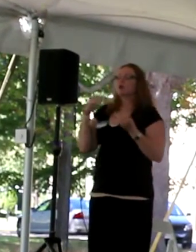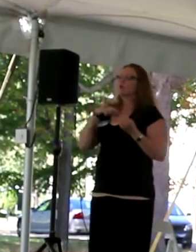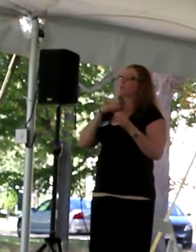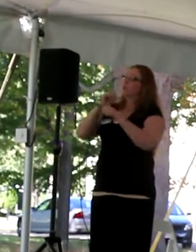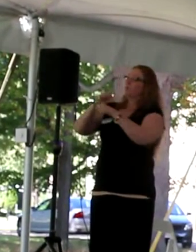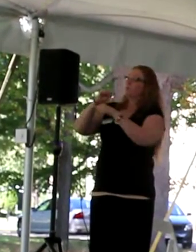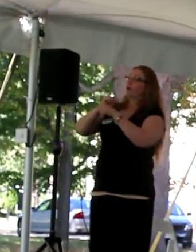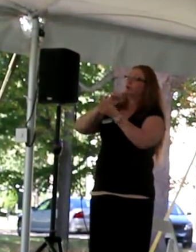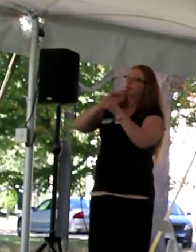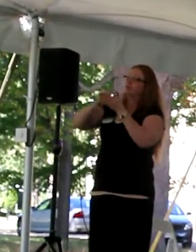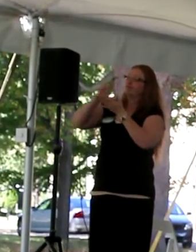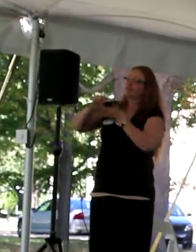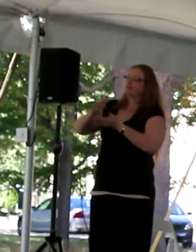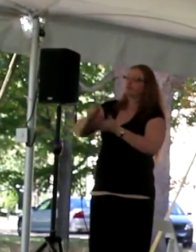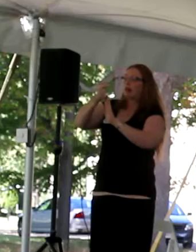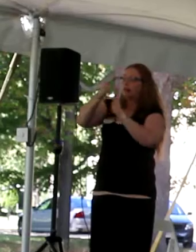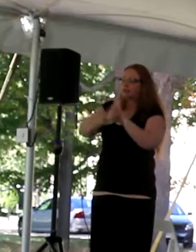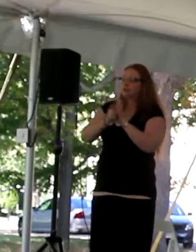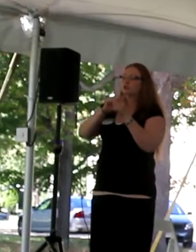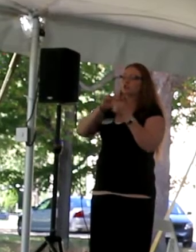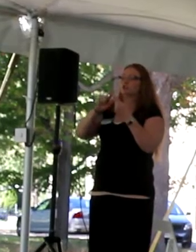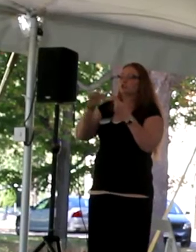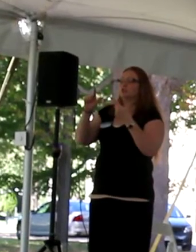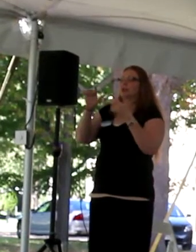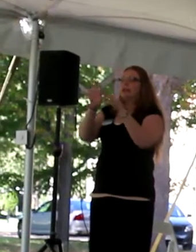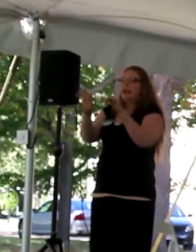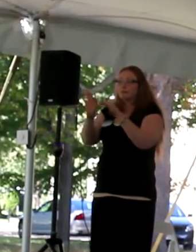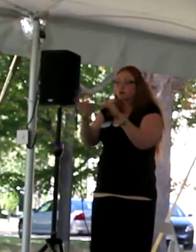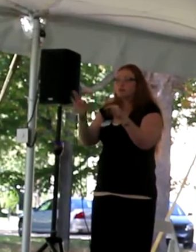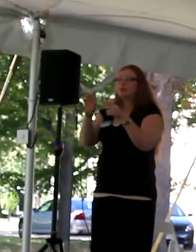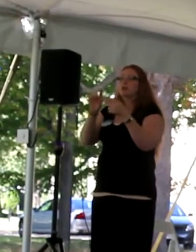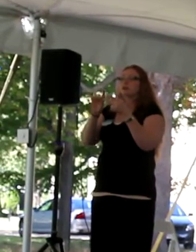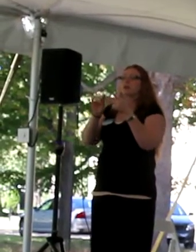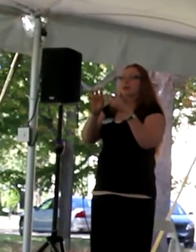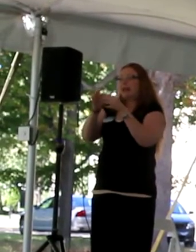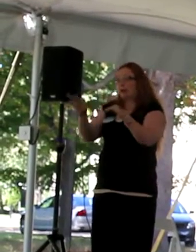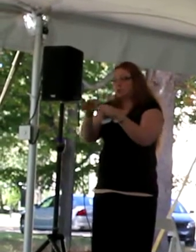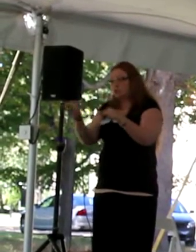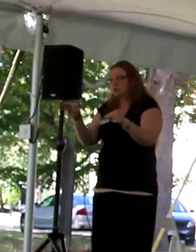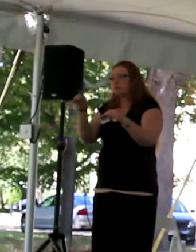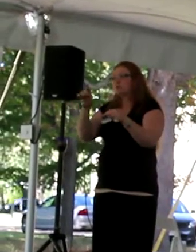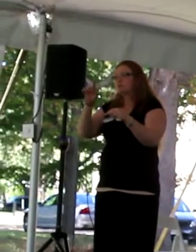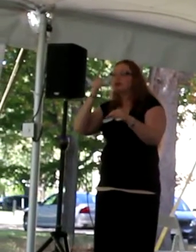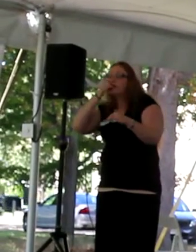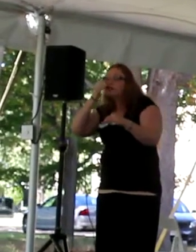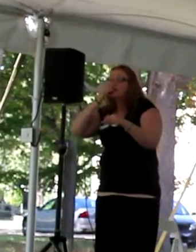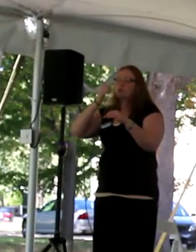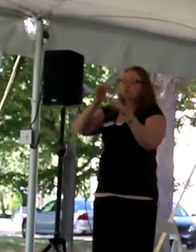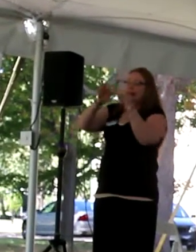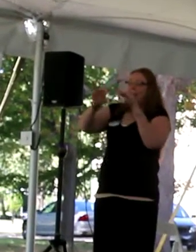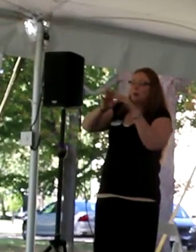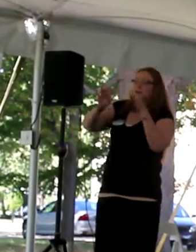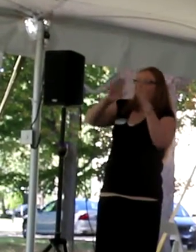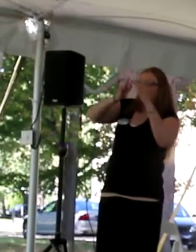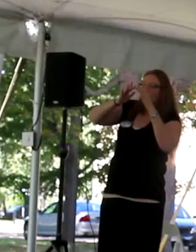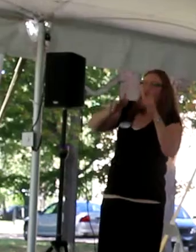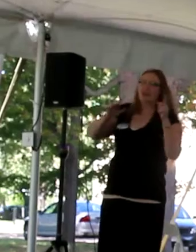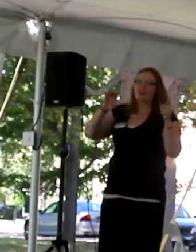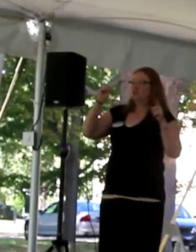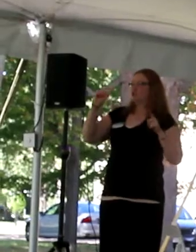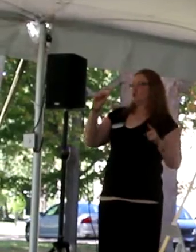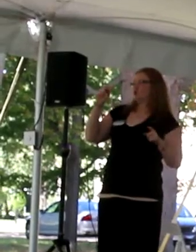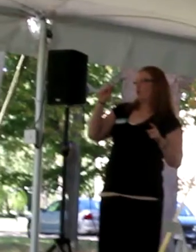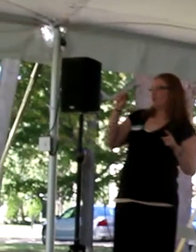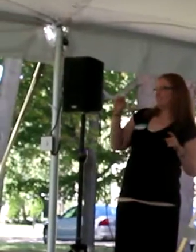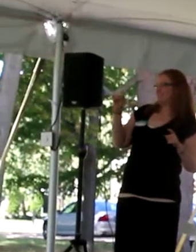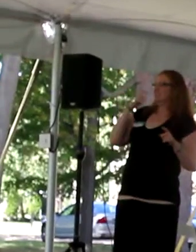on legislation. They worked a lot with captioning telephones, captioning on the internet. Santi and I were just talking